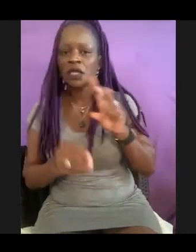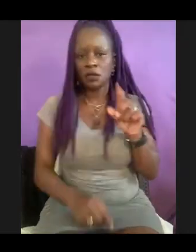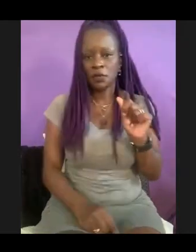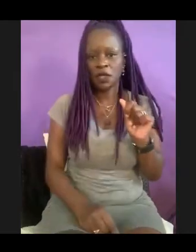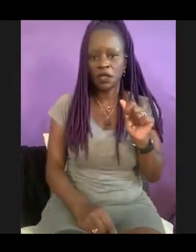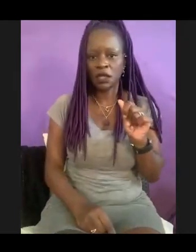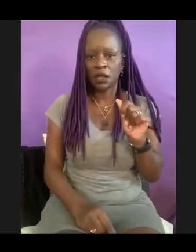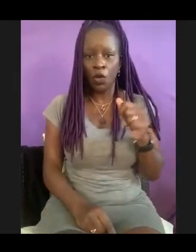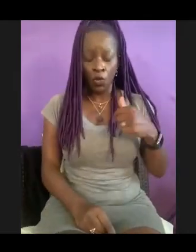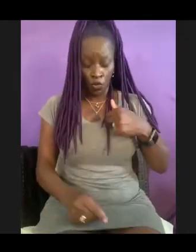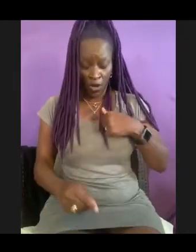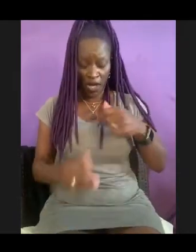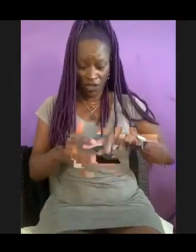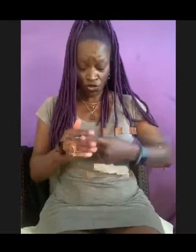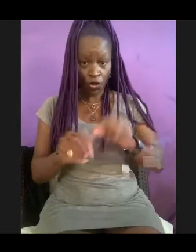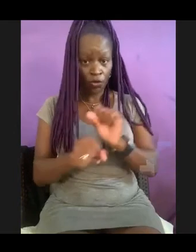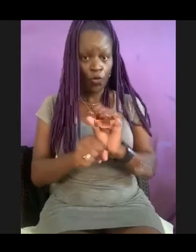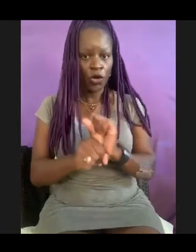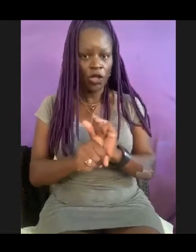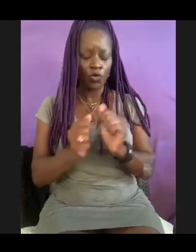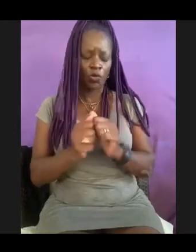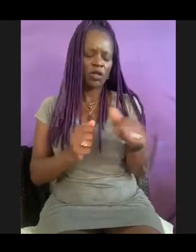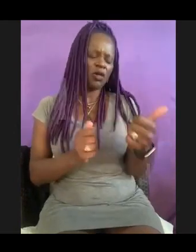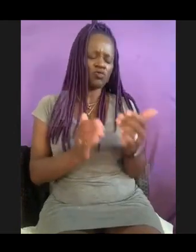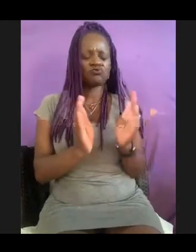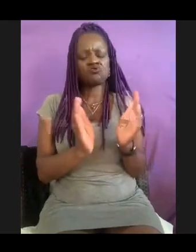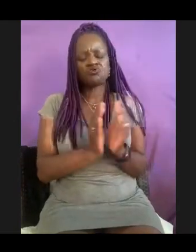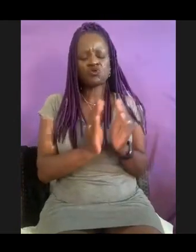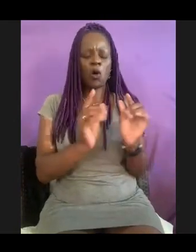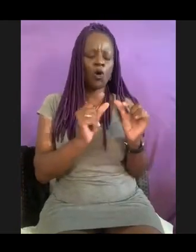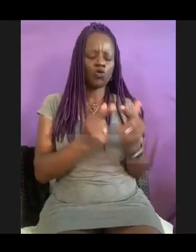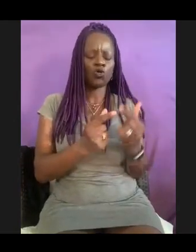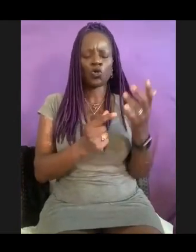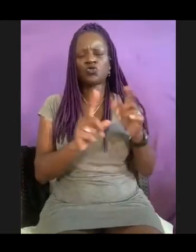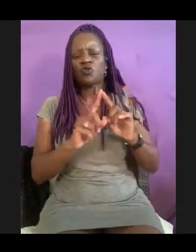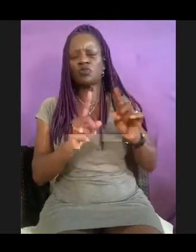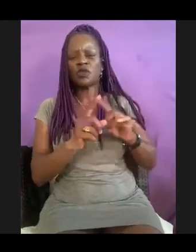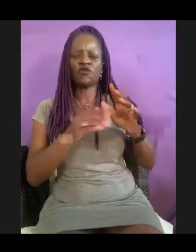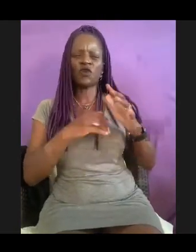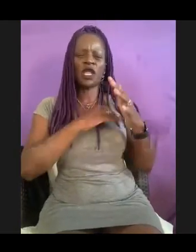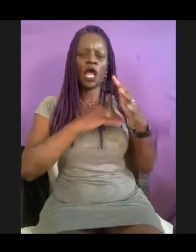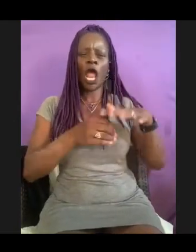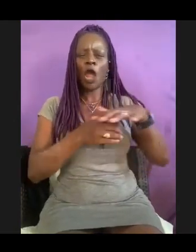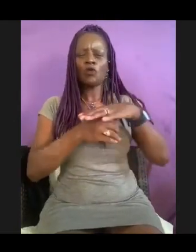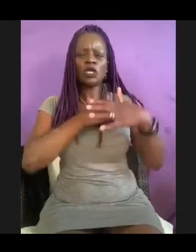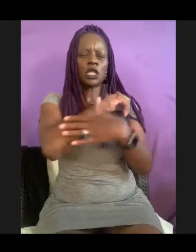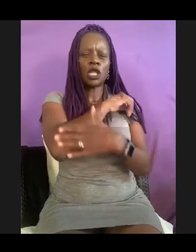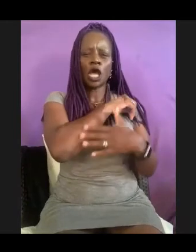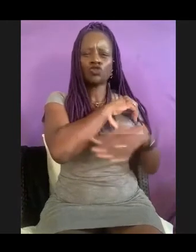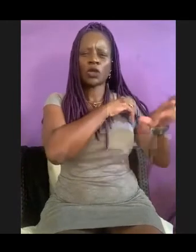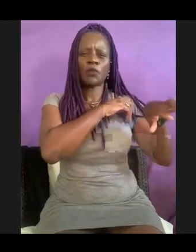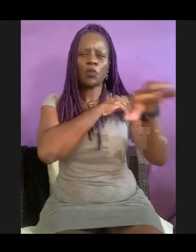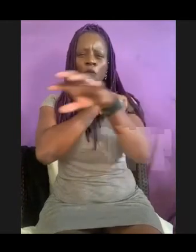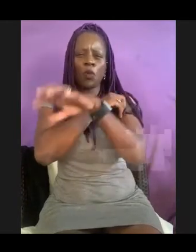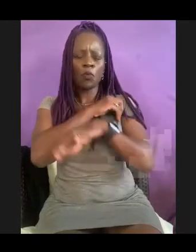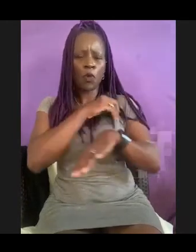When I began my work with other small groups from across the country, we explained we could not